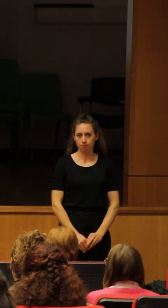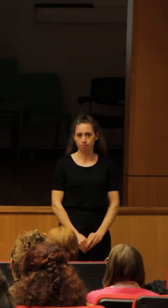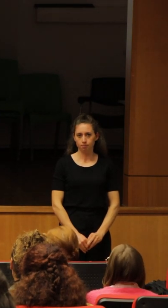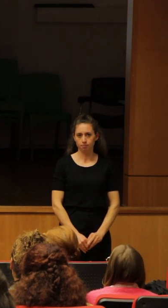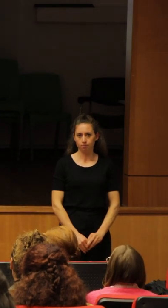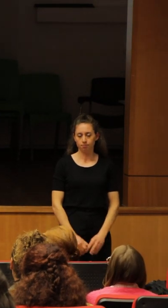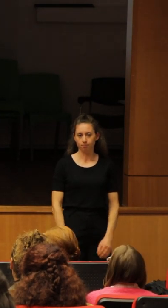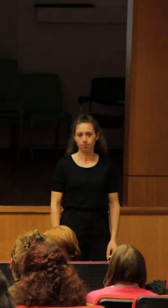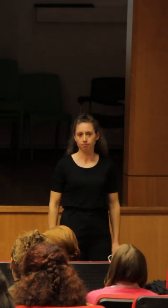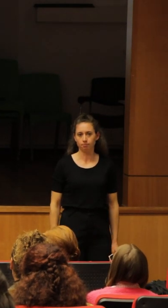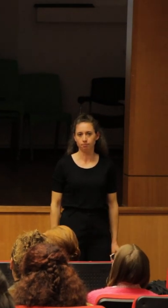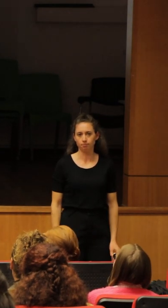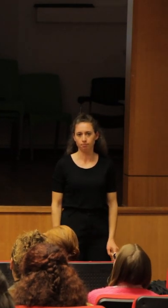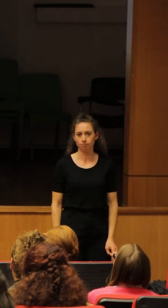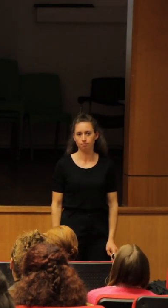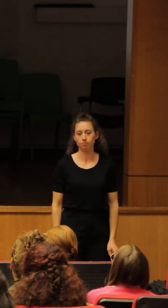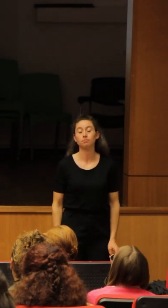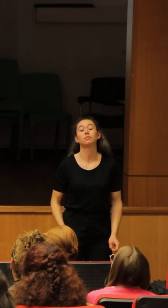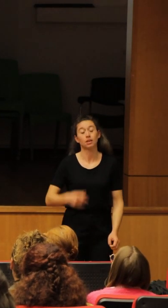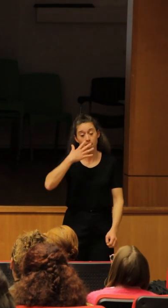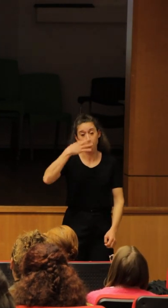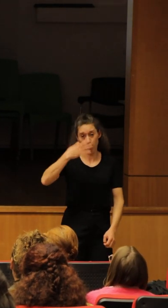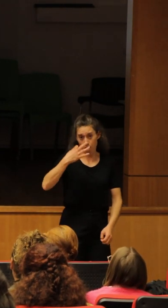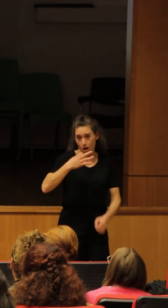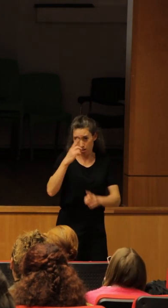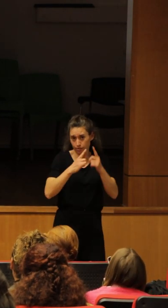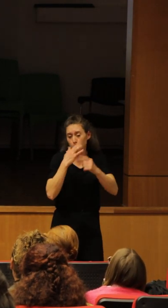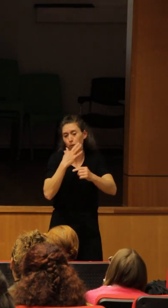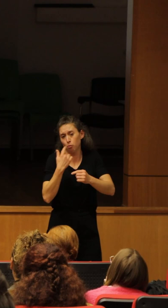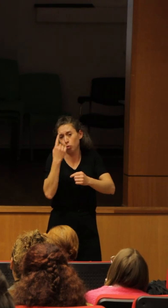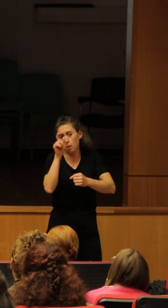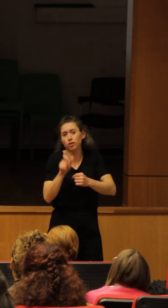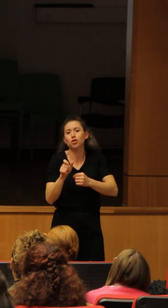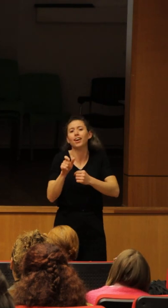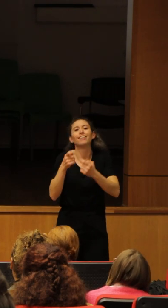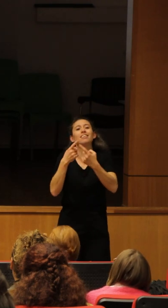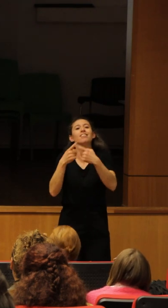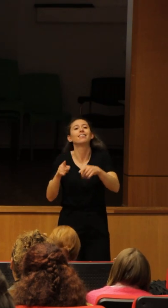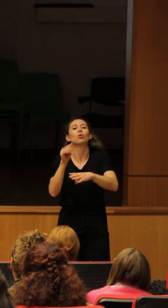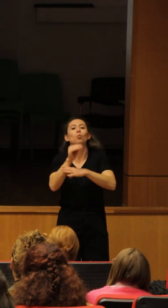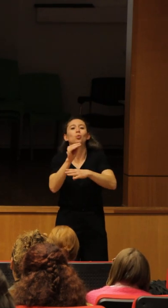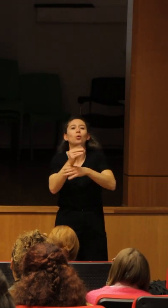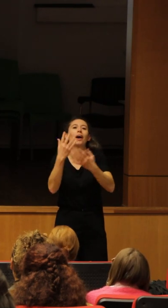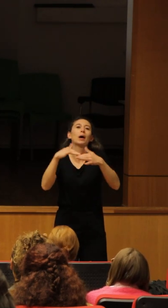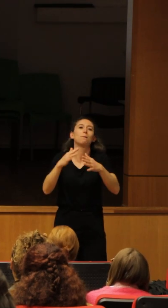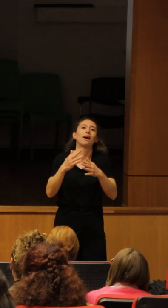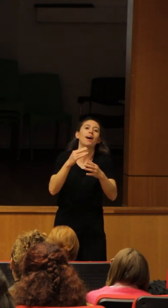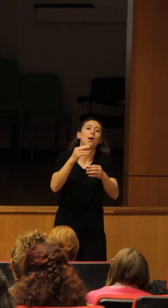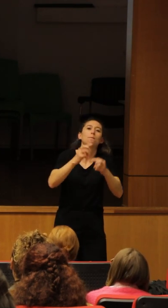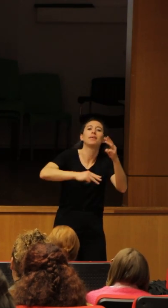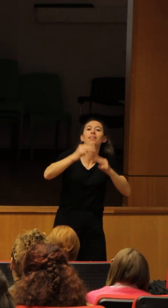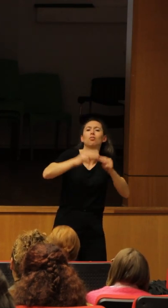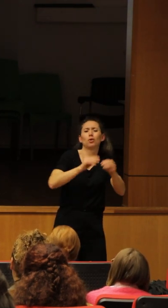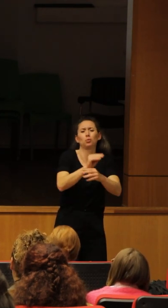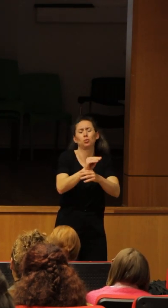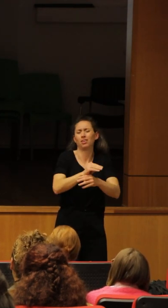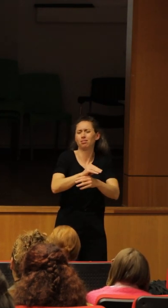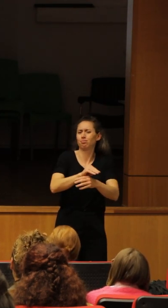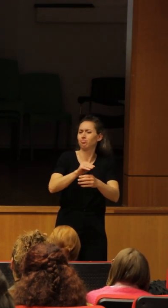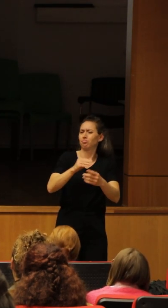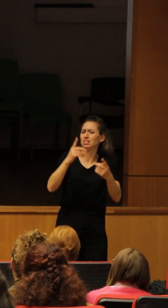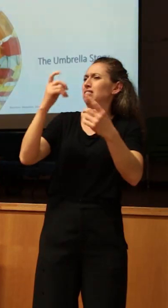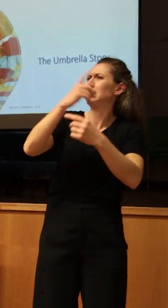if it's like very deeply cultural. Y es cierto que a veces para una persona que viene de otra cultura, si es una metáfora cultural, de repente le cueste